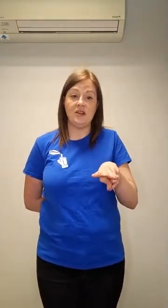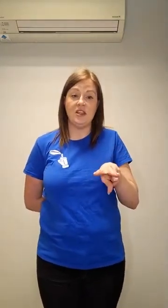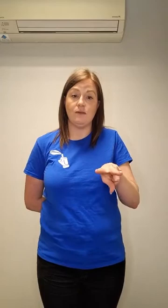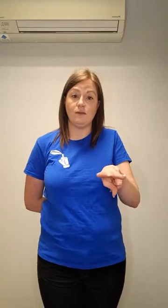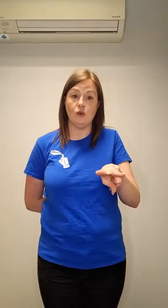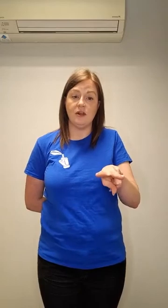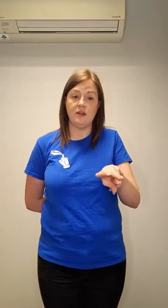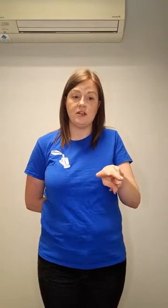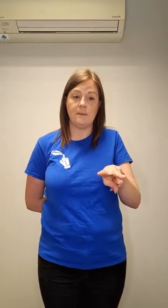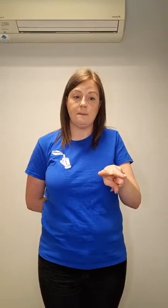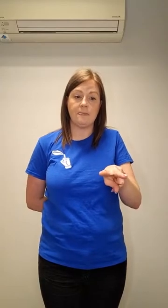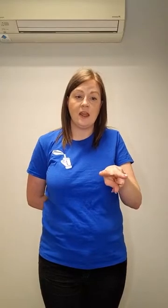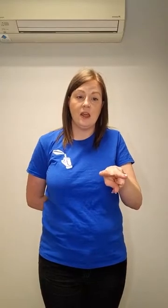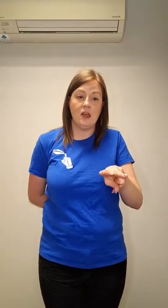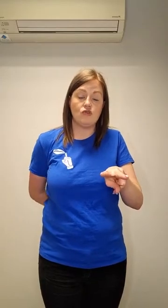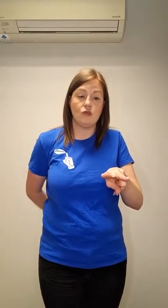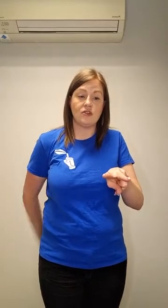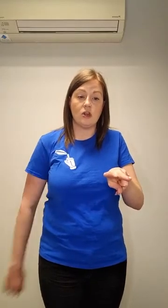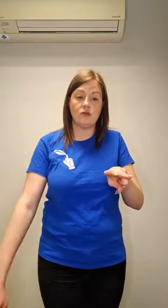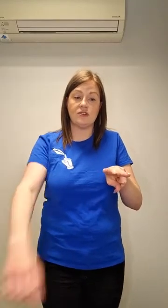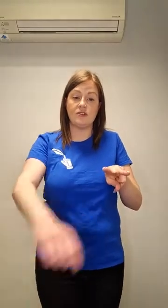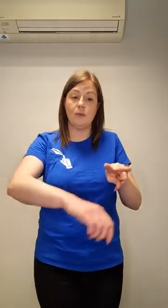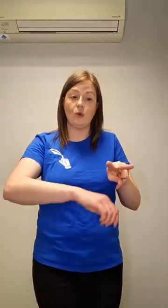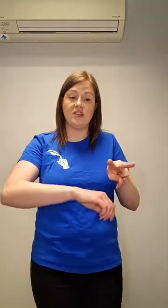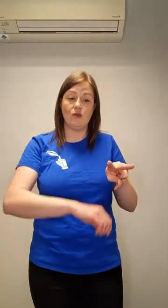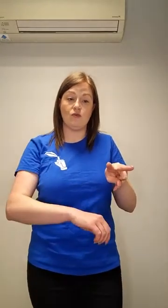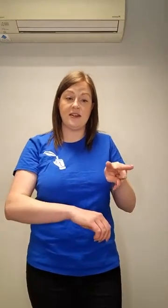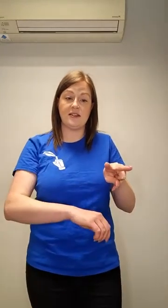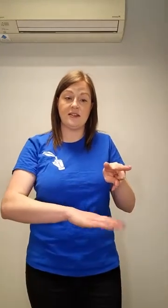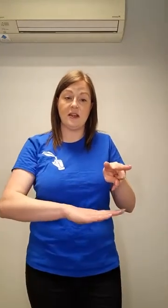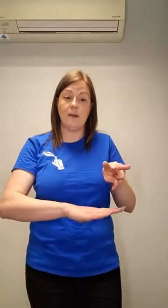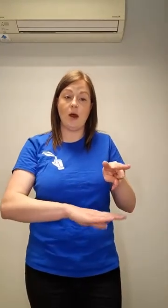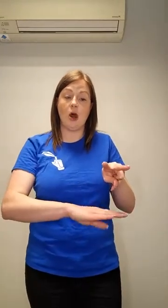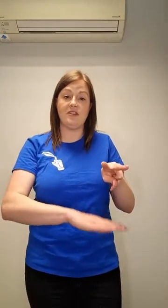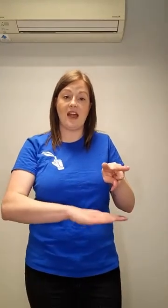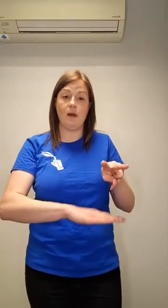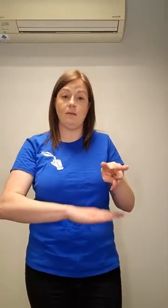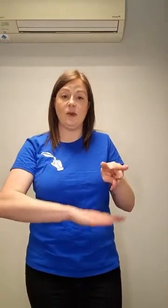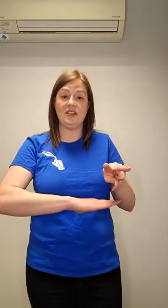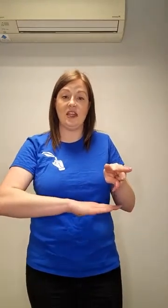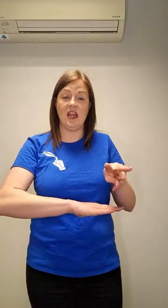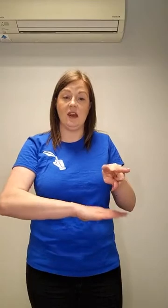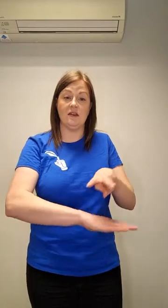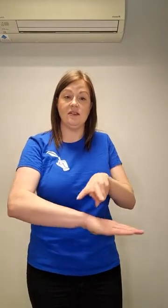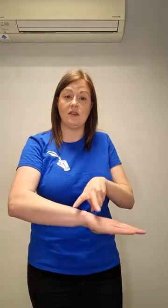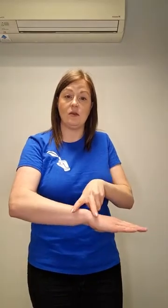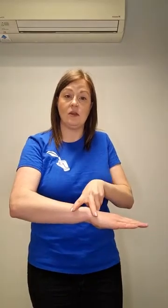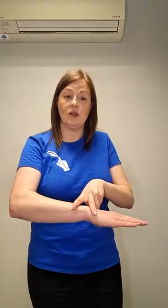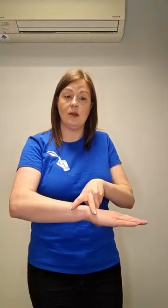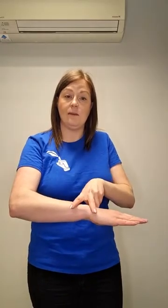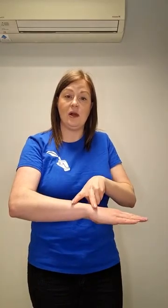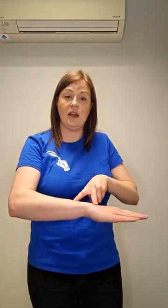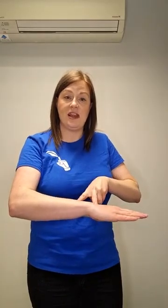pointing forward, draws across supporting wrist, palm down, pointing in. So